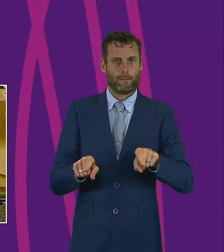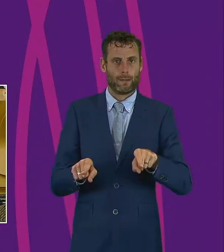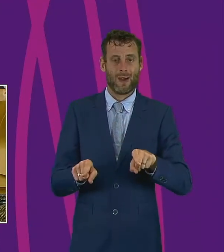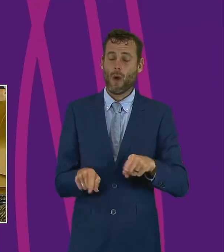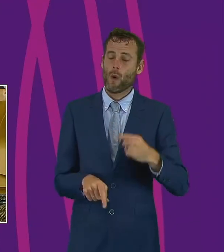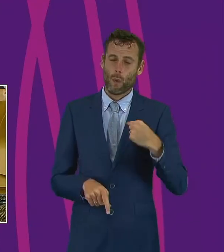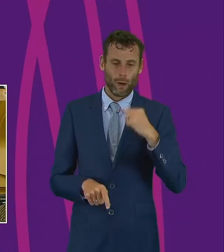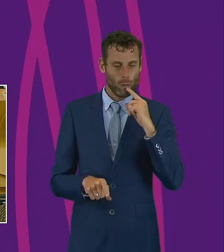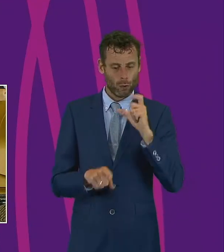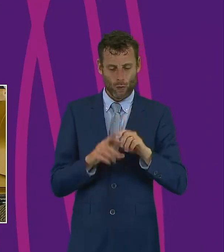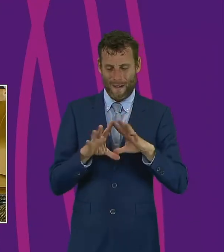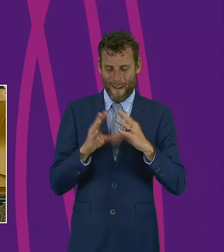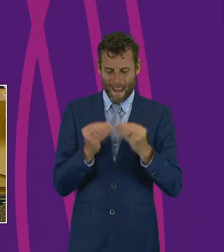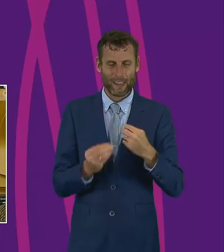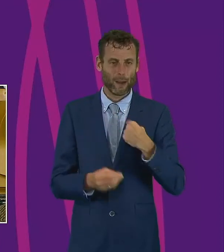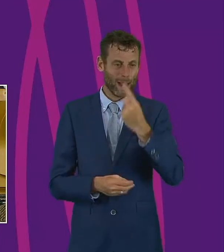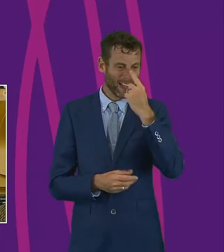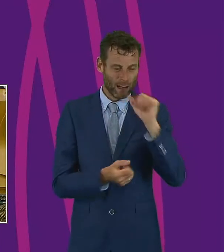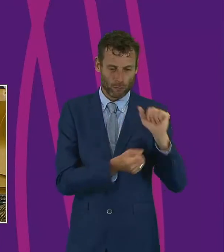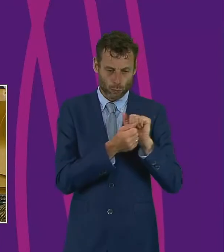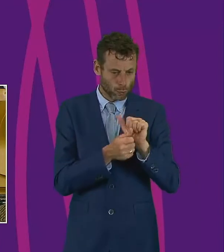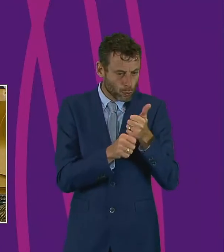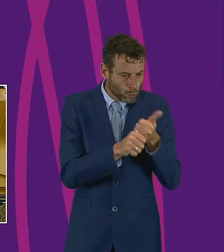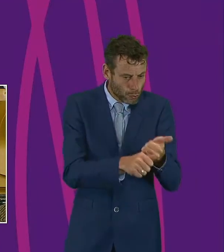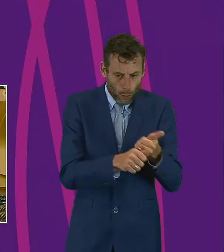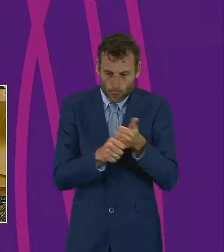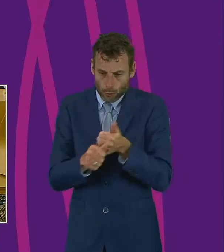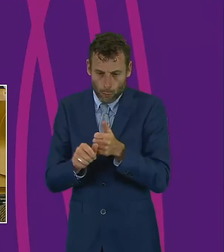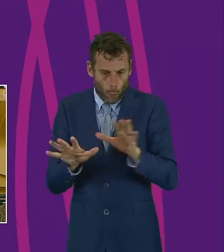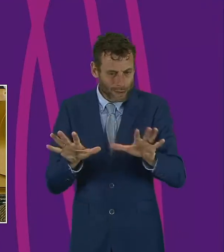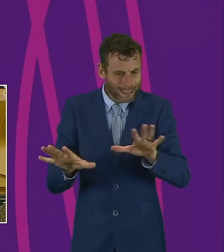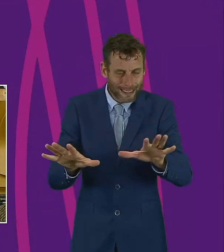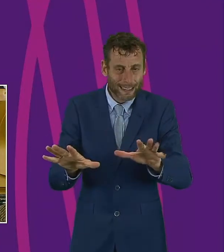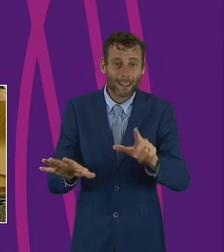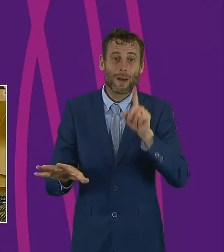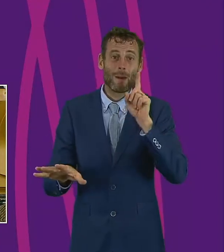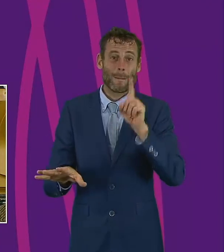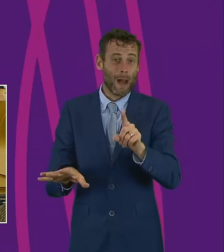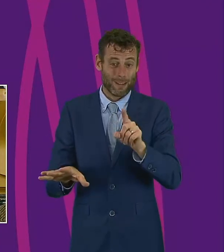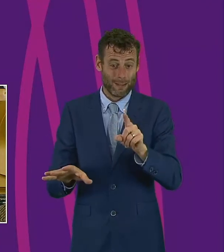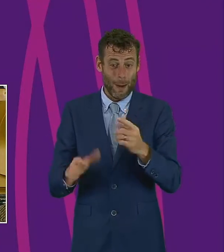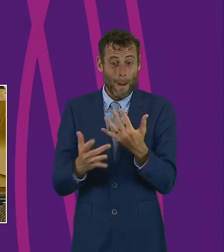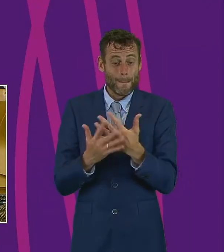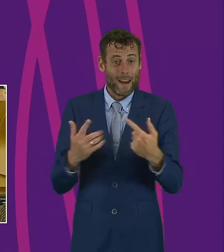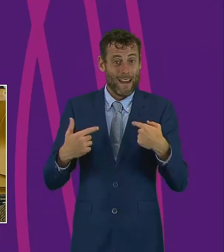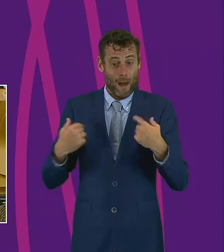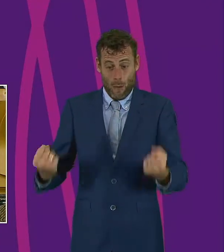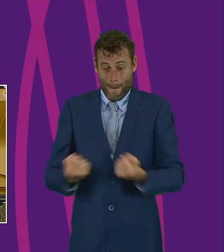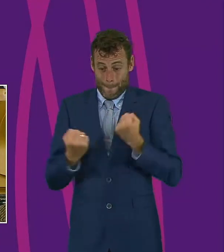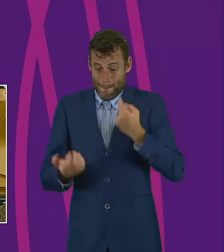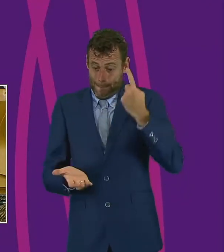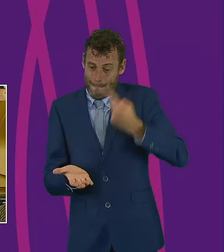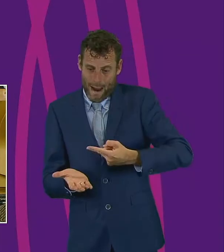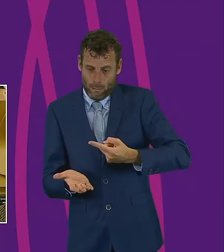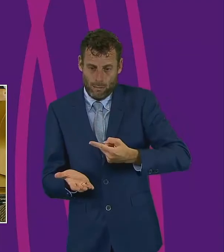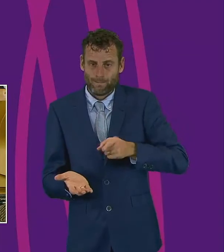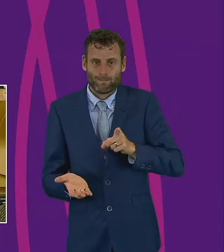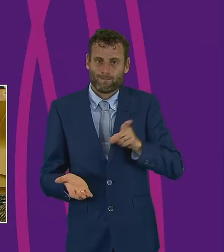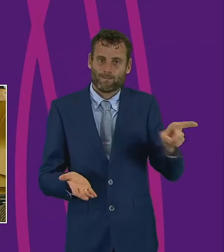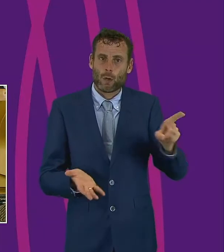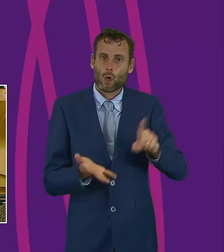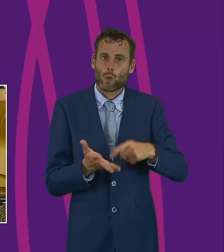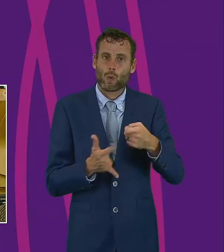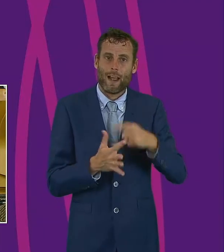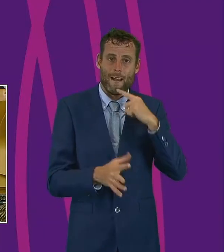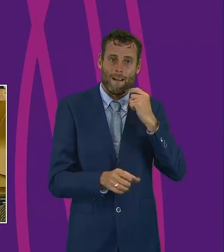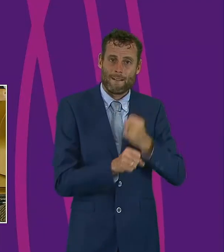within our own resources to facilitate that, but it is the case that many of these levers do lie with the UK Government. So we need to continue to make the case